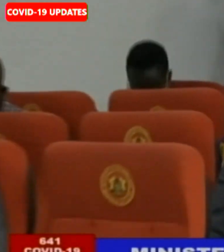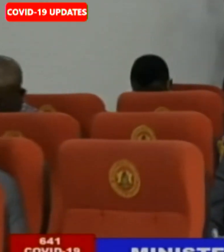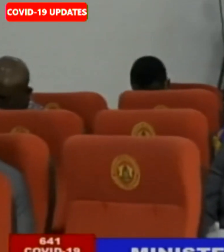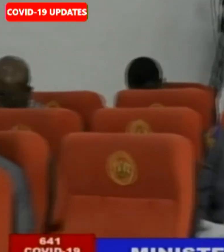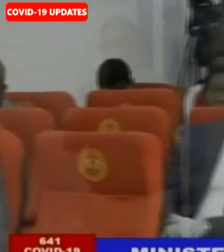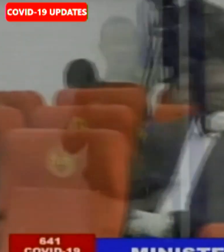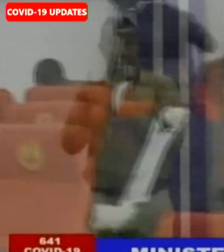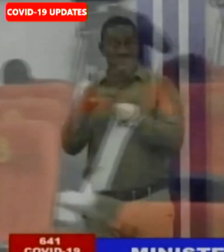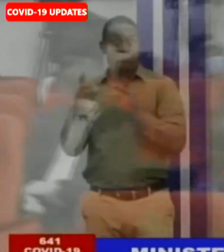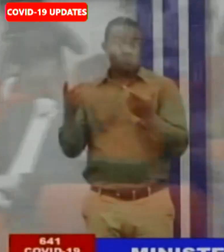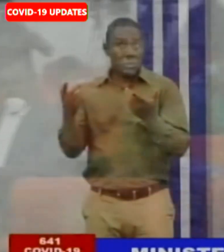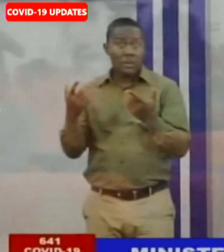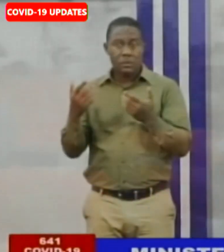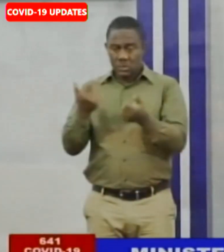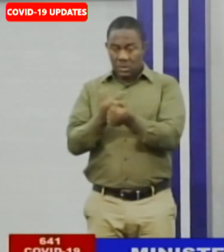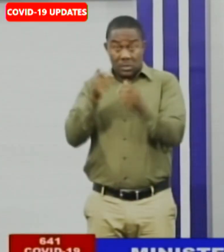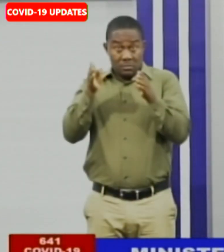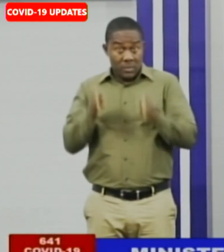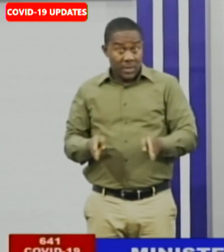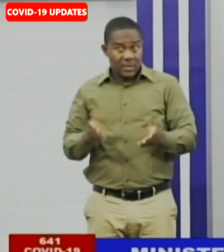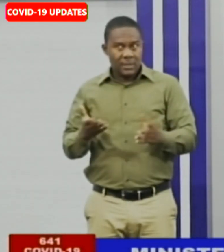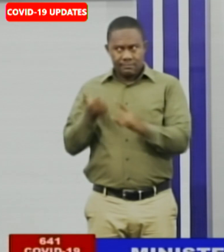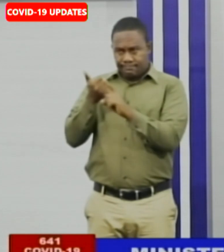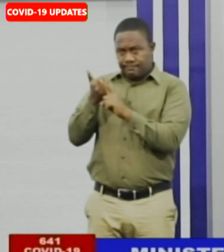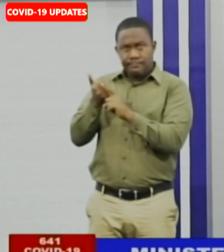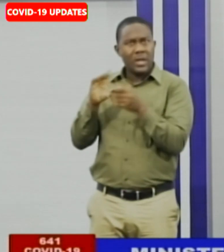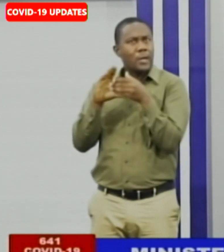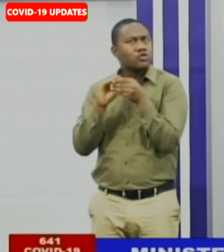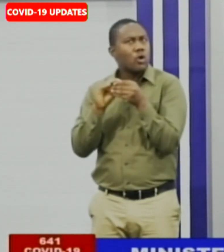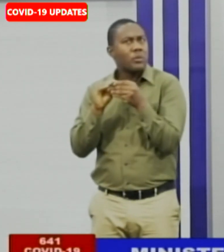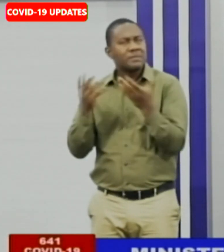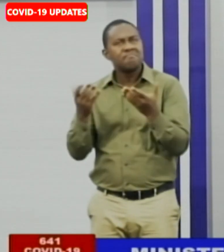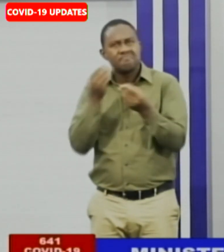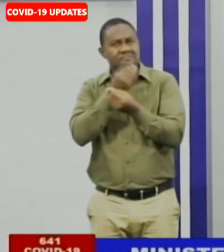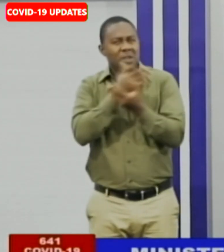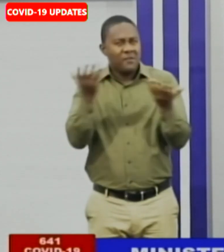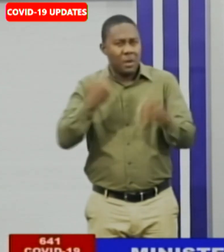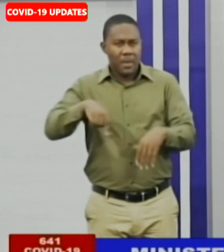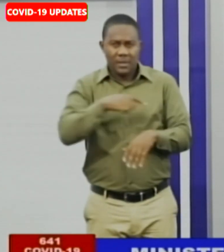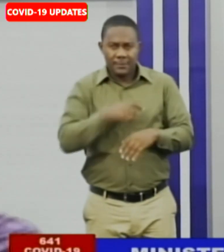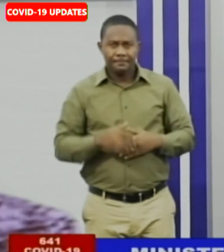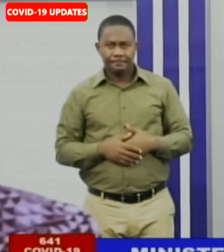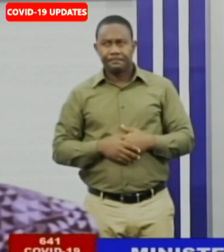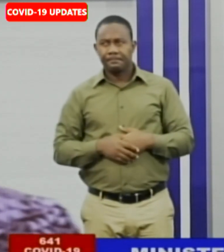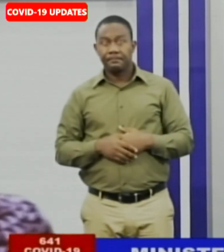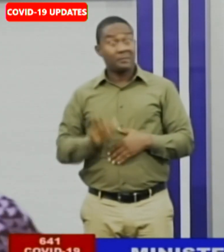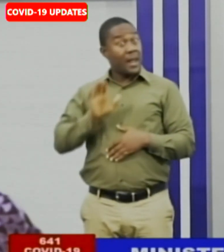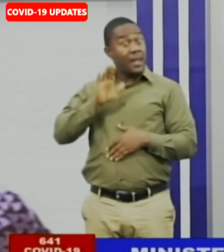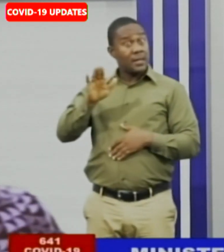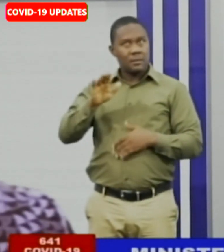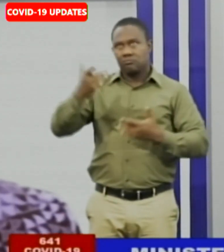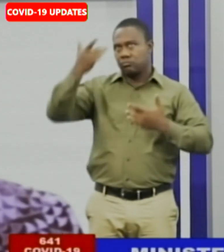like yourself and myself. He will tell us briefly a bit about himself. Fred contracted